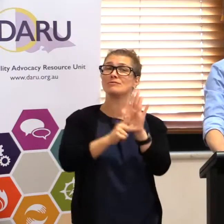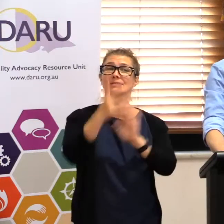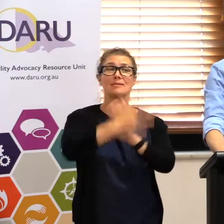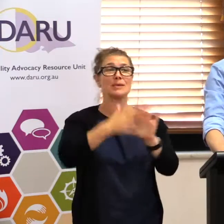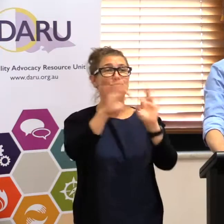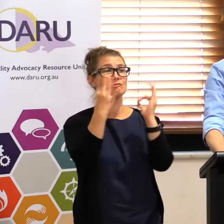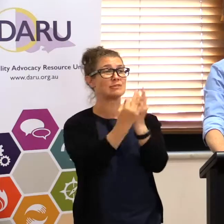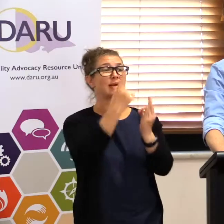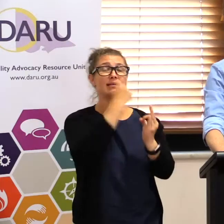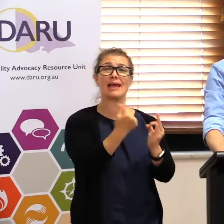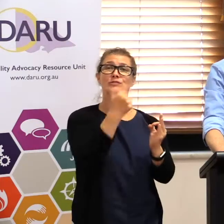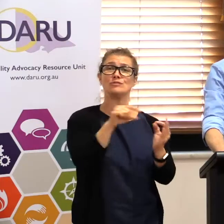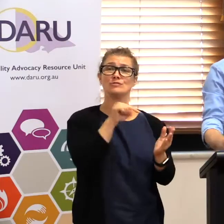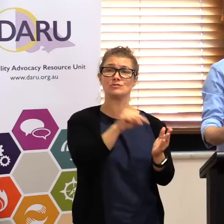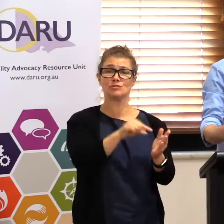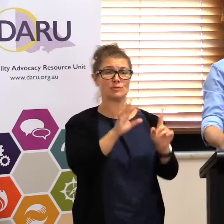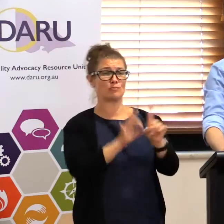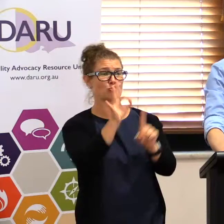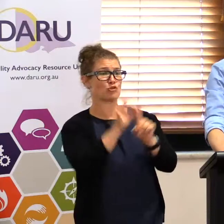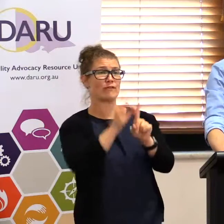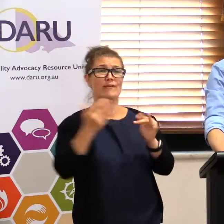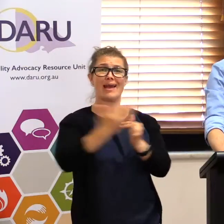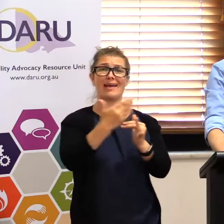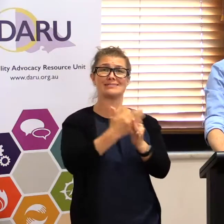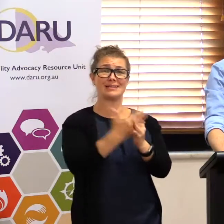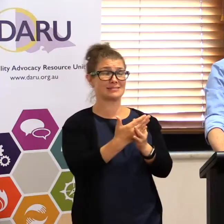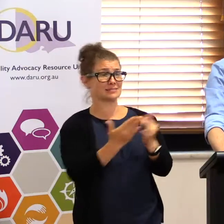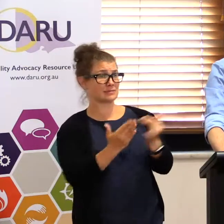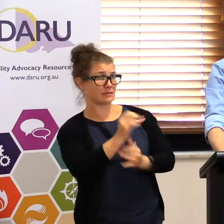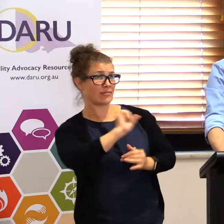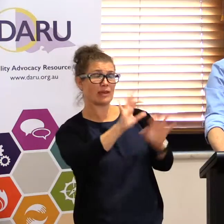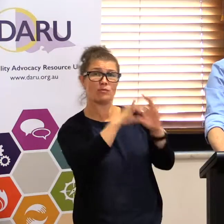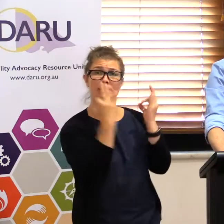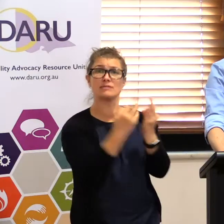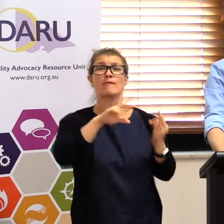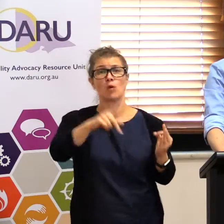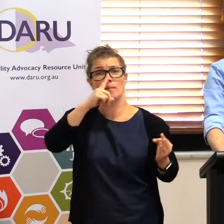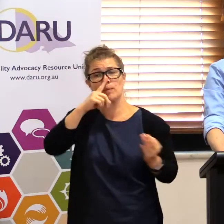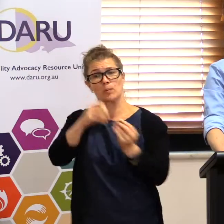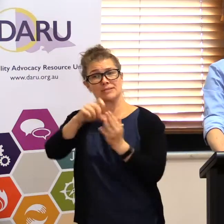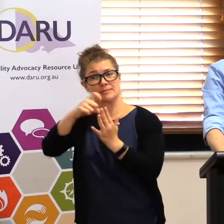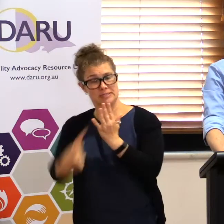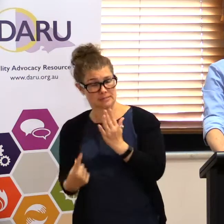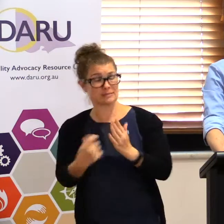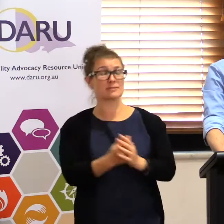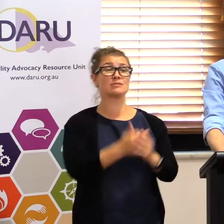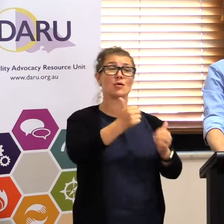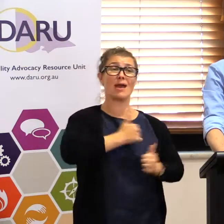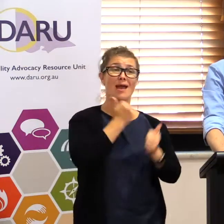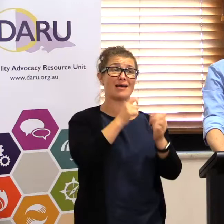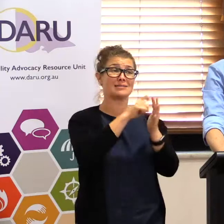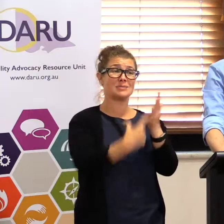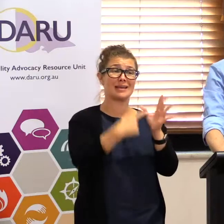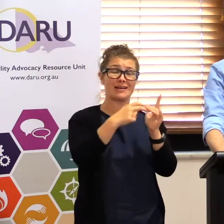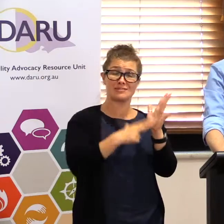use to improve access to their organisation for people with disability. So our Disability Action Plan has actions across